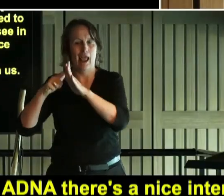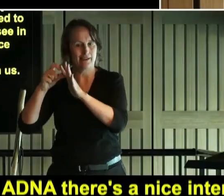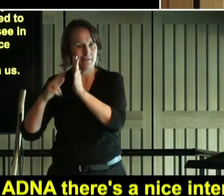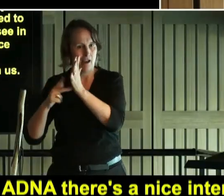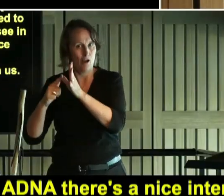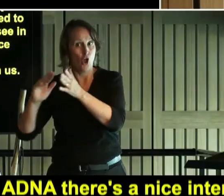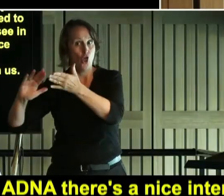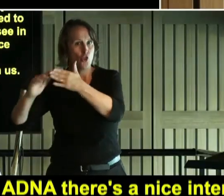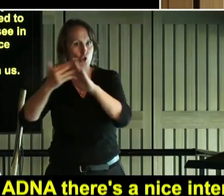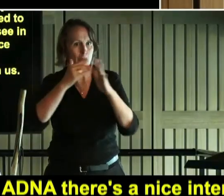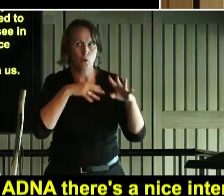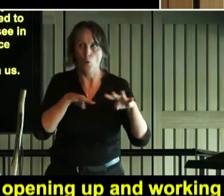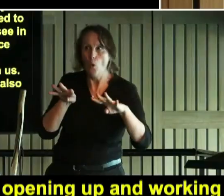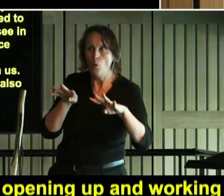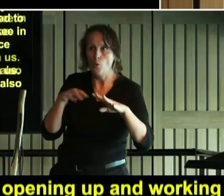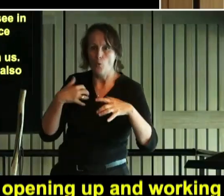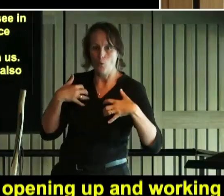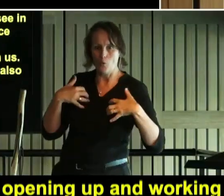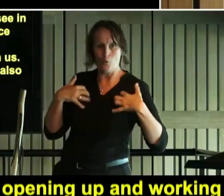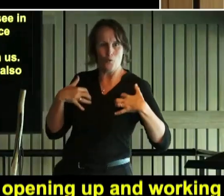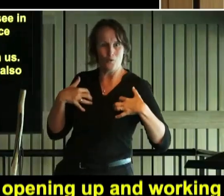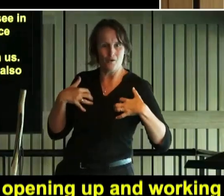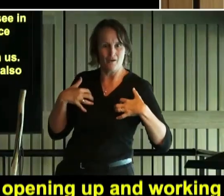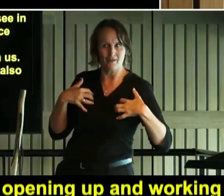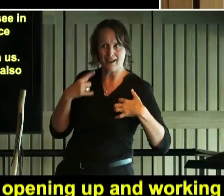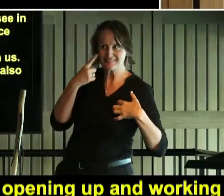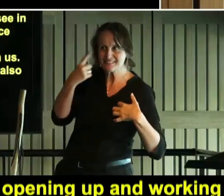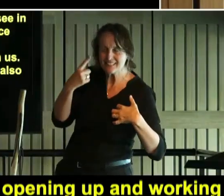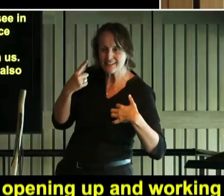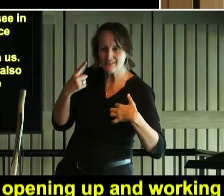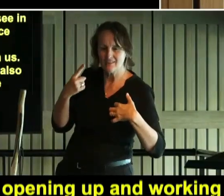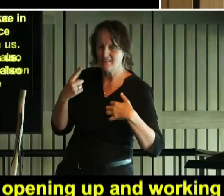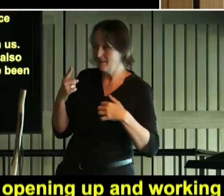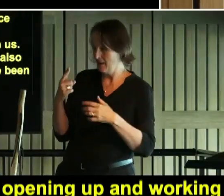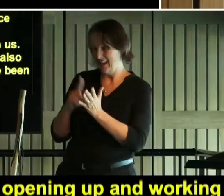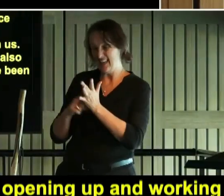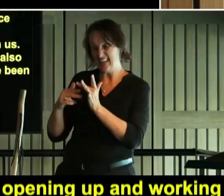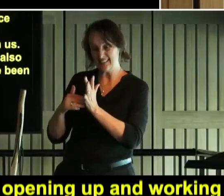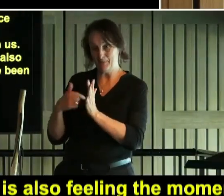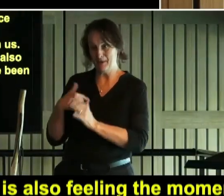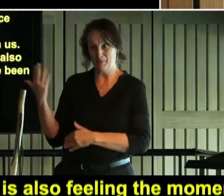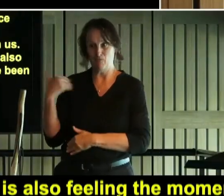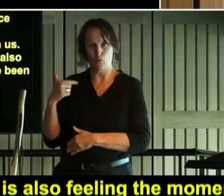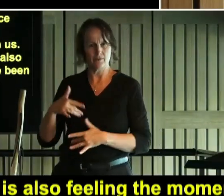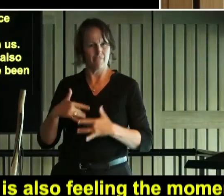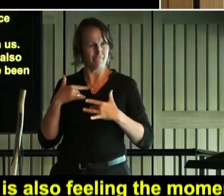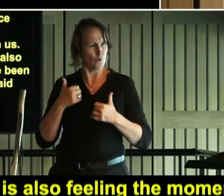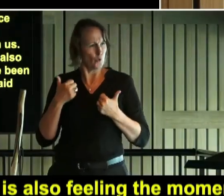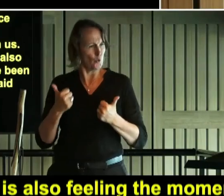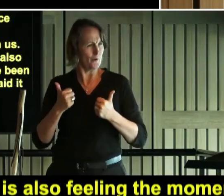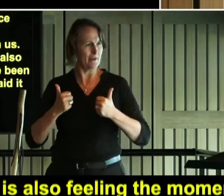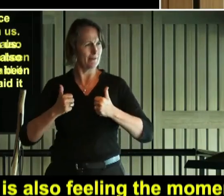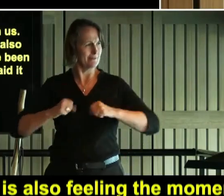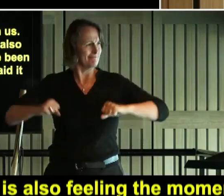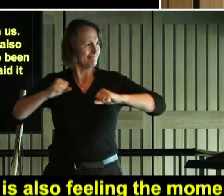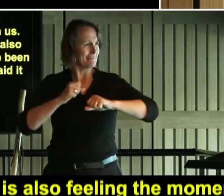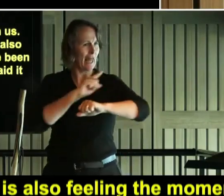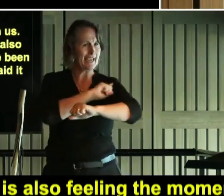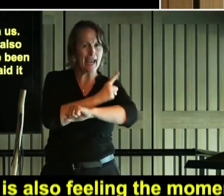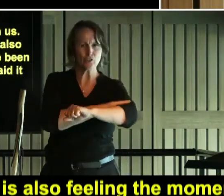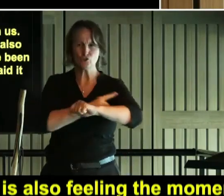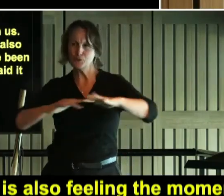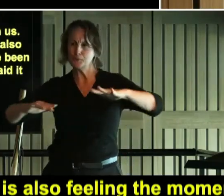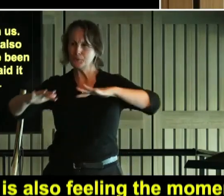momentum of that, I think. Liz and I have been in some meetings recently where we've just said it feels like a really nice energy at the moment. So I think